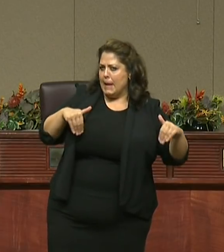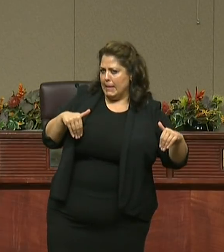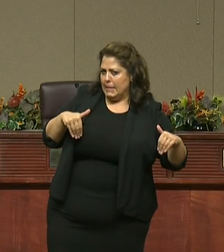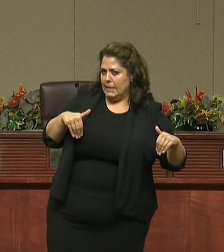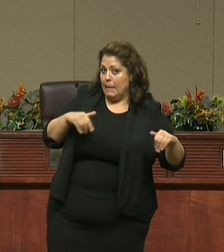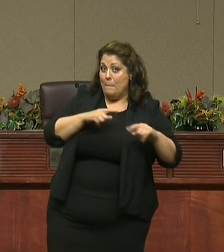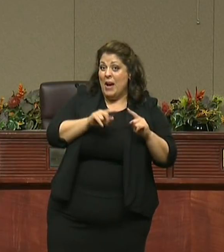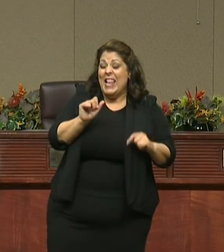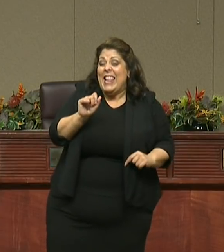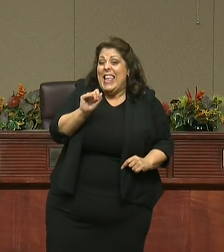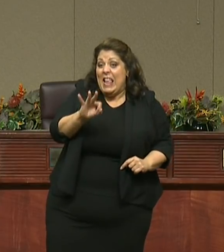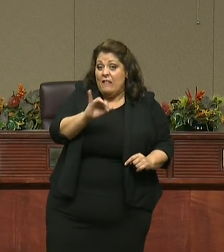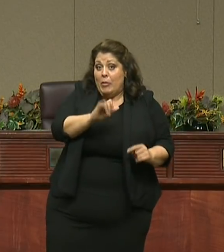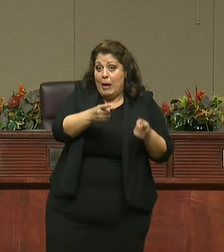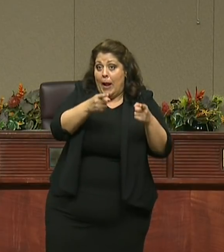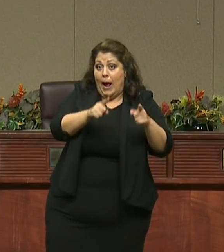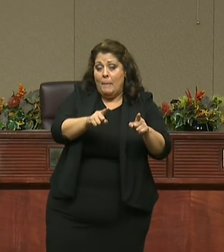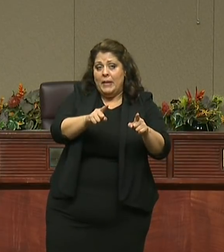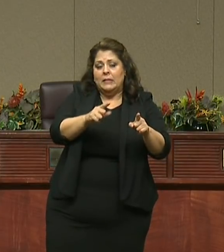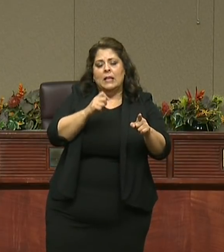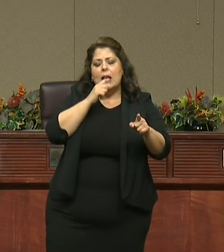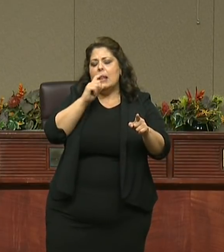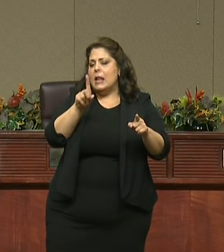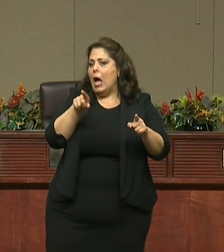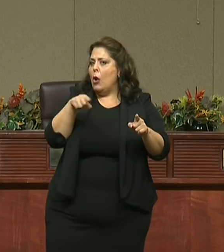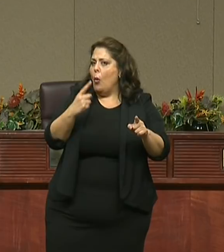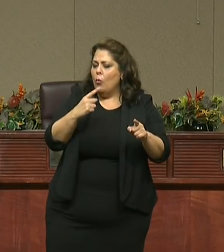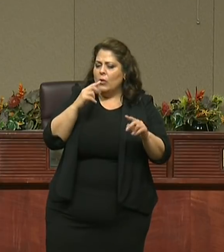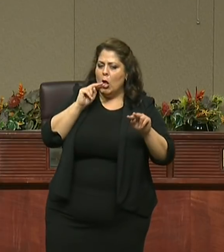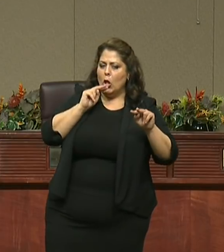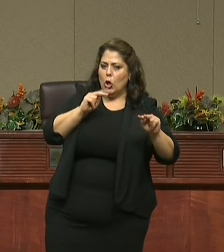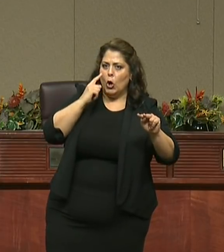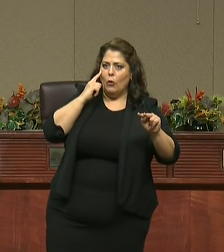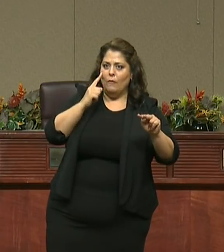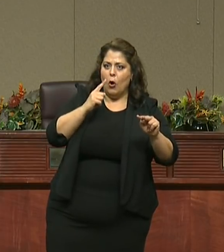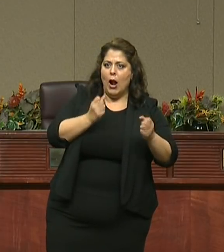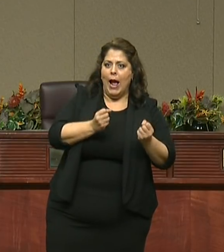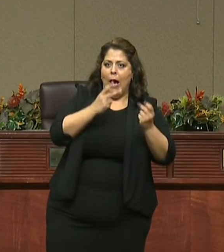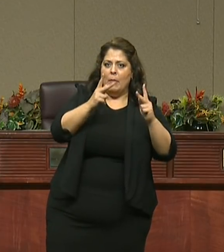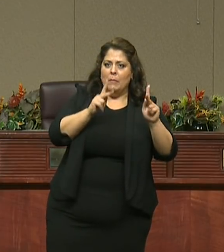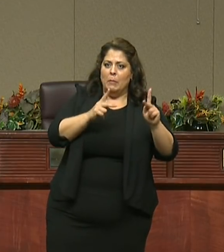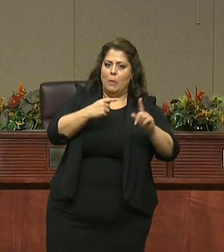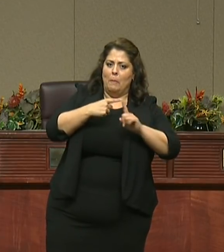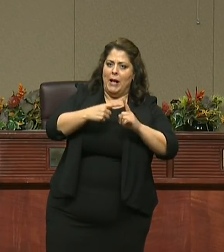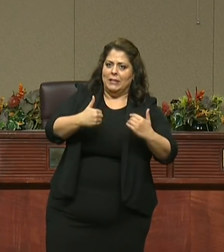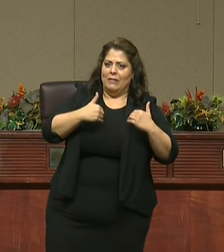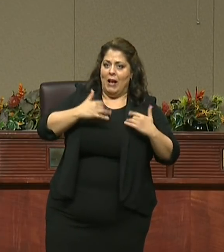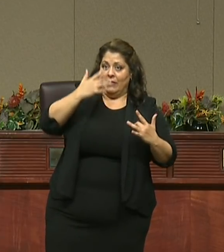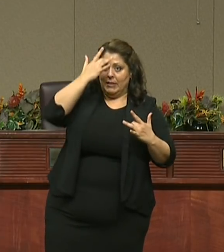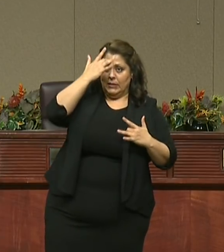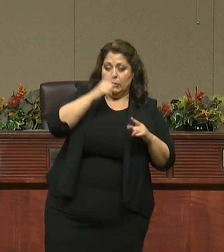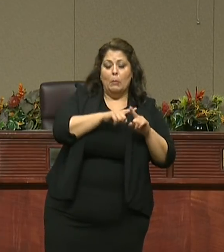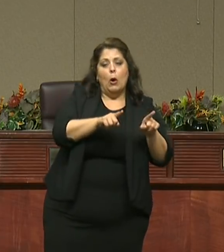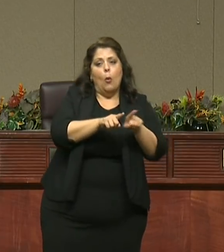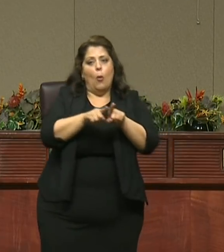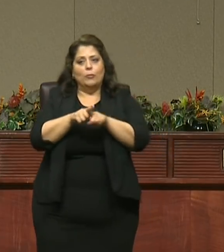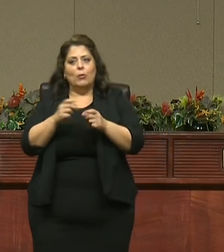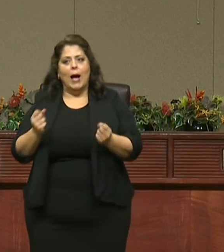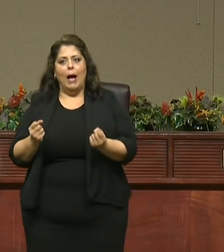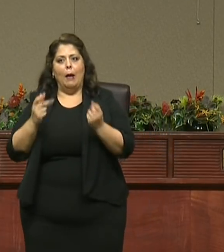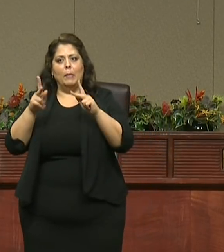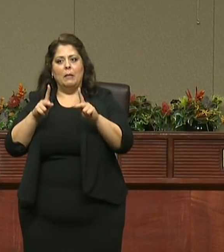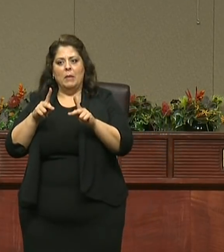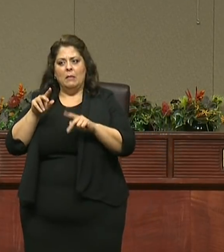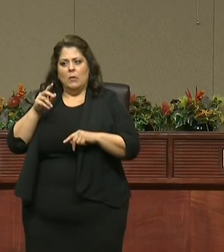not just the positivity rate, but again, the hospitalizations and the capacity there becomes